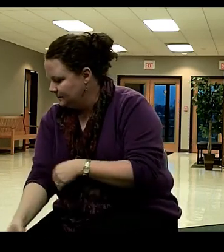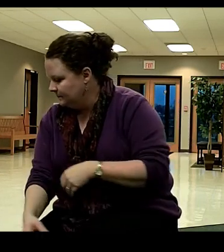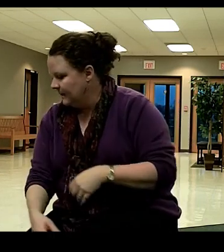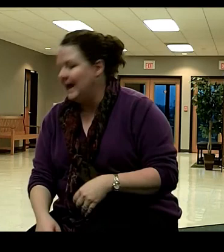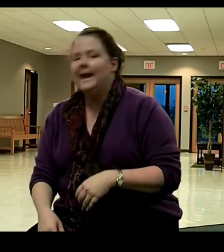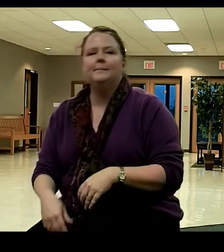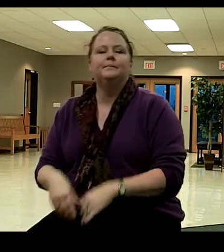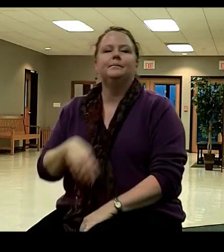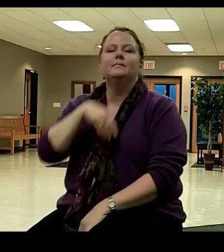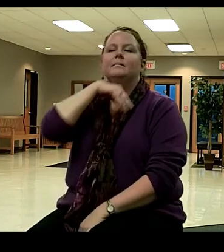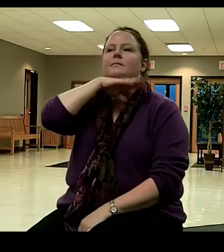Ham.